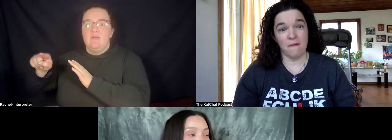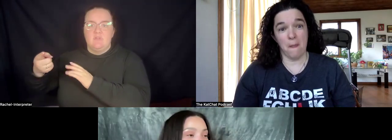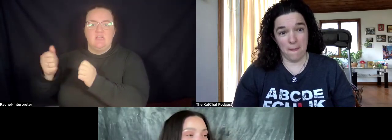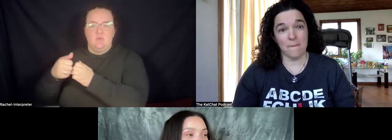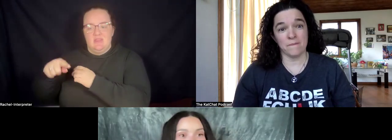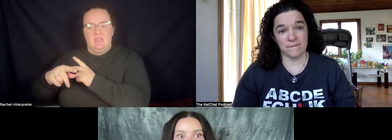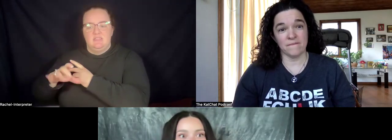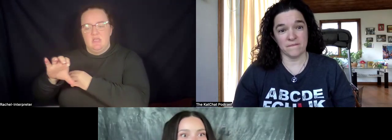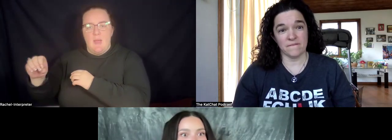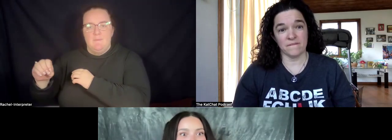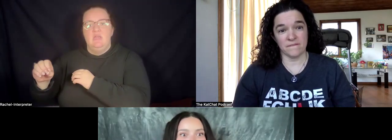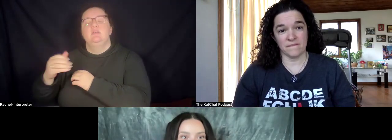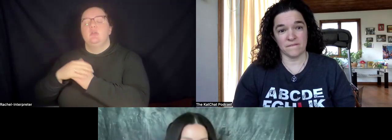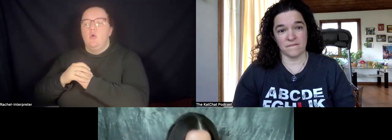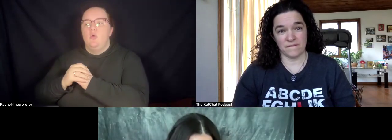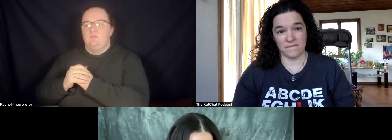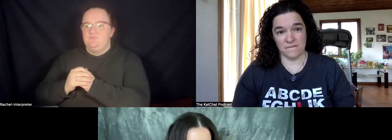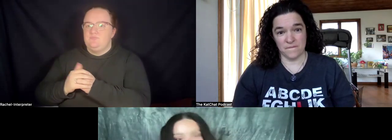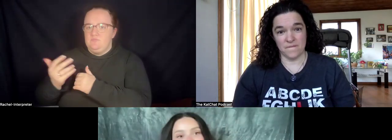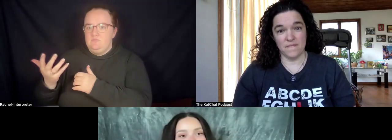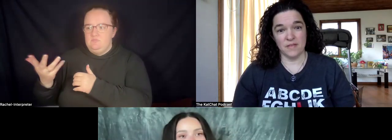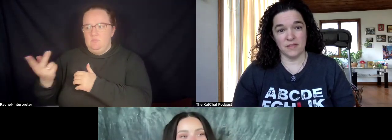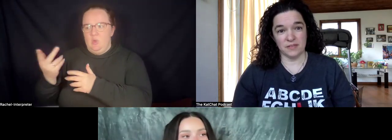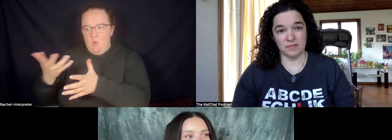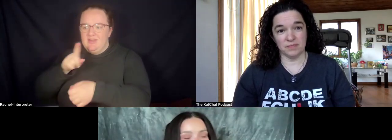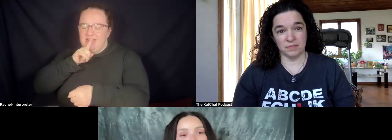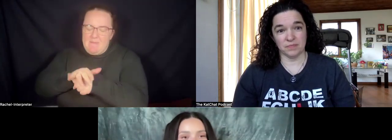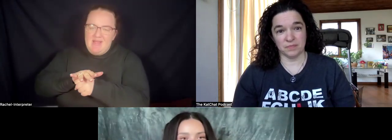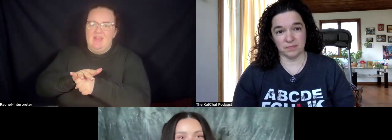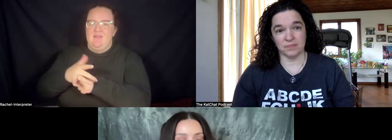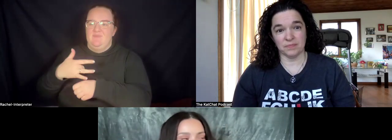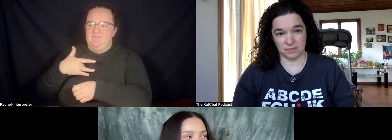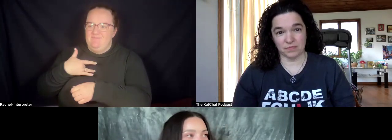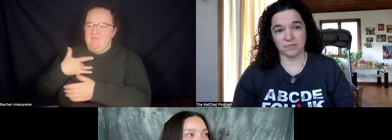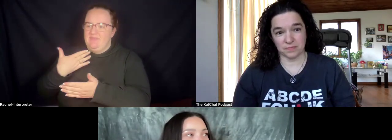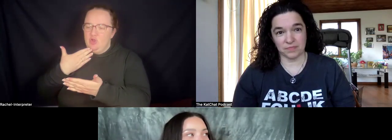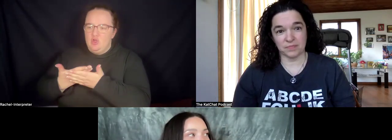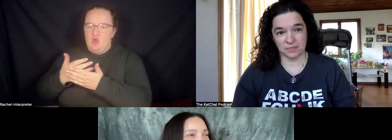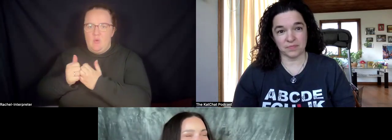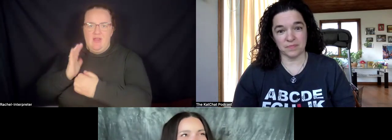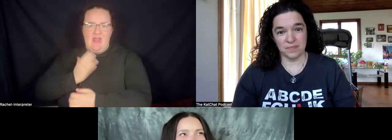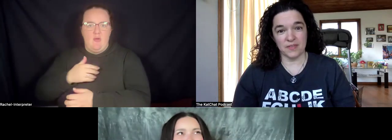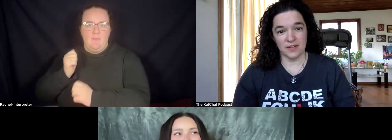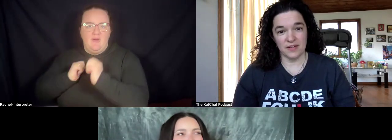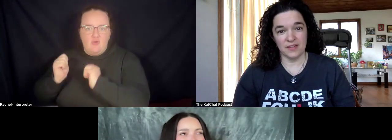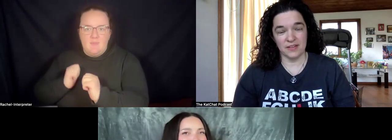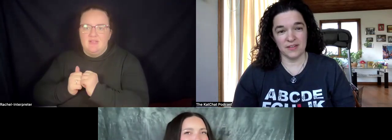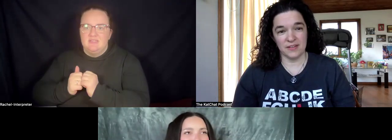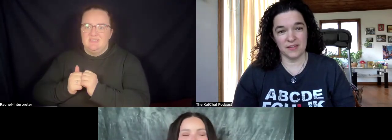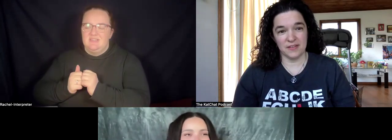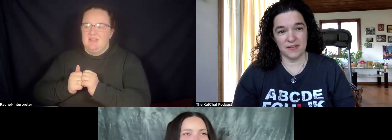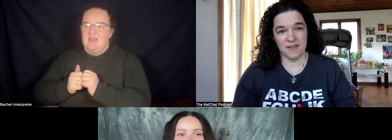particular company. So again, we wanted to just commit and get the best performance out possible. And we just had an ease